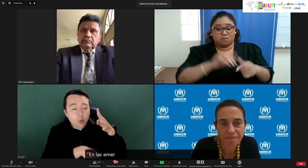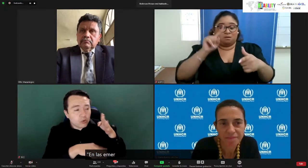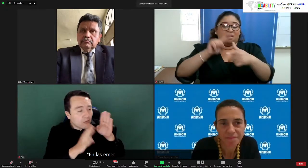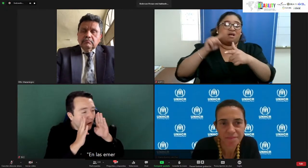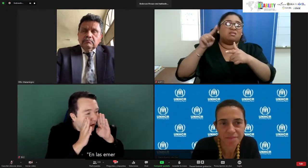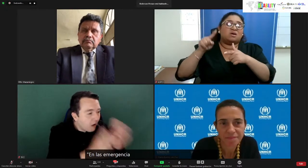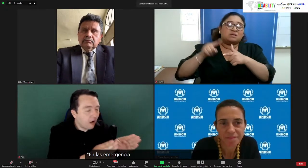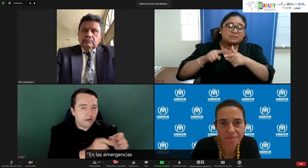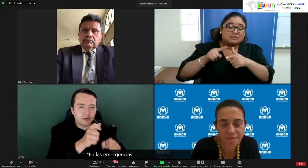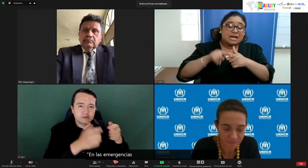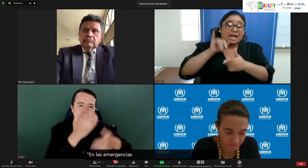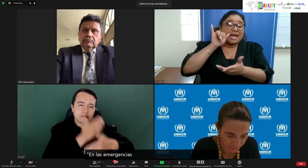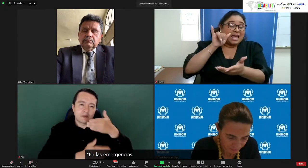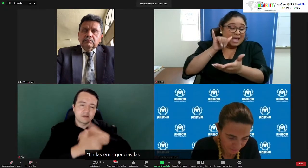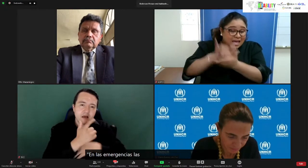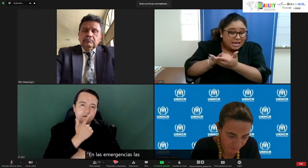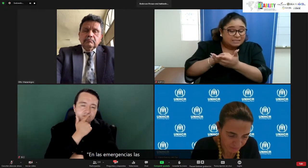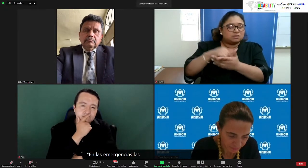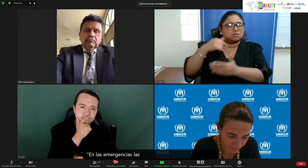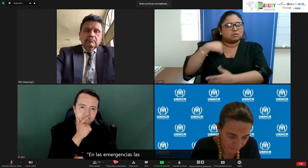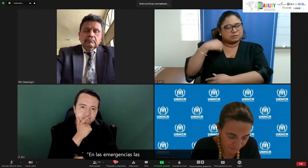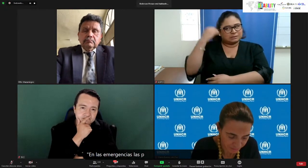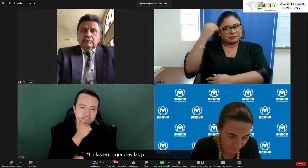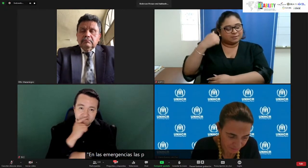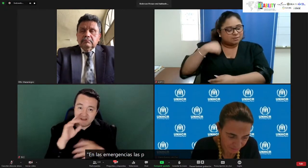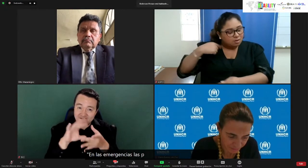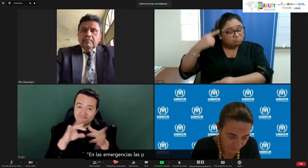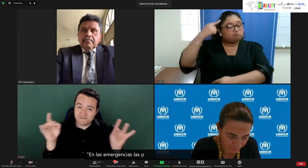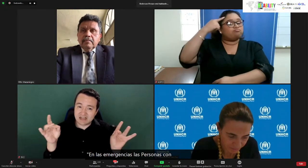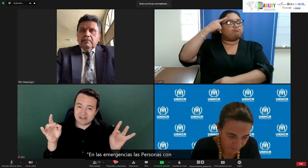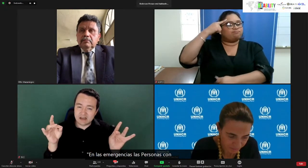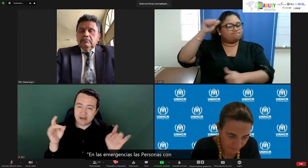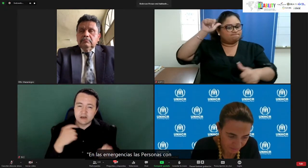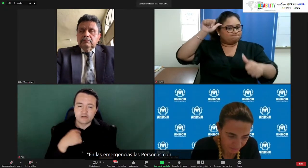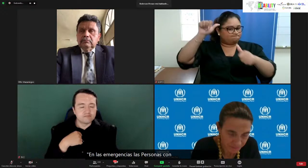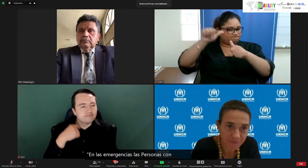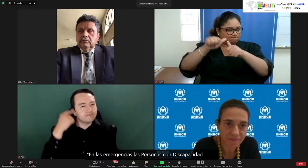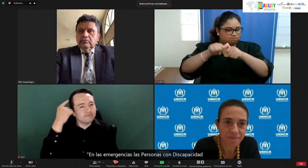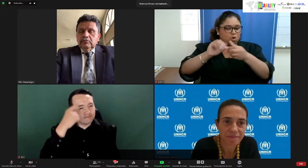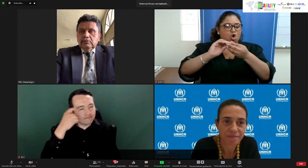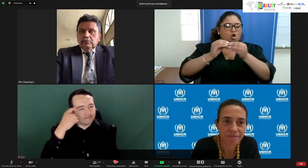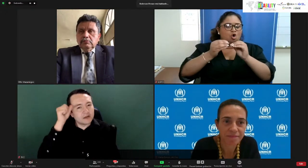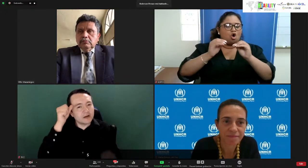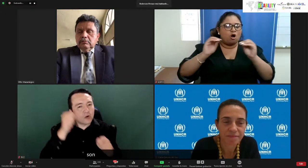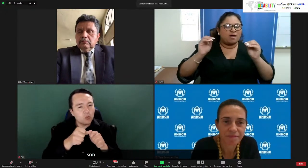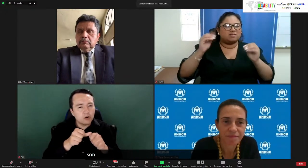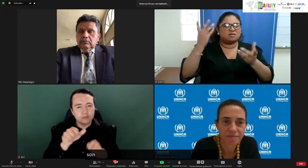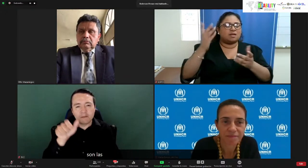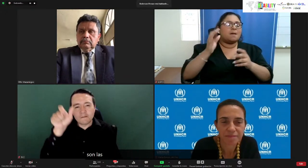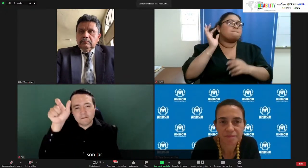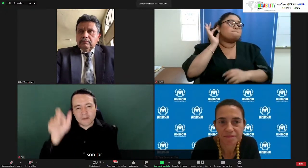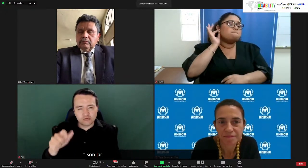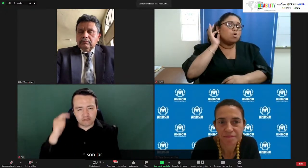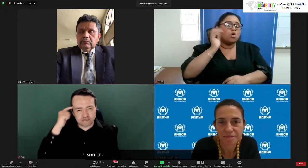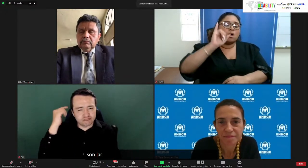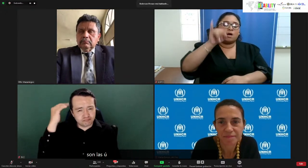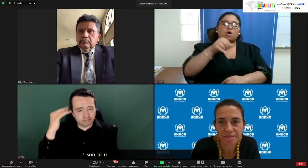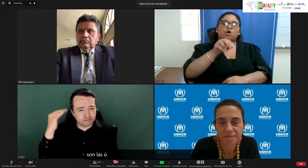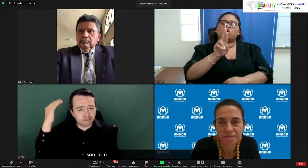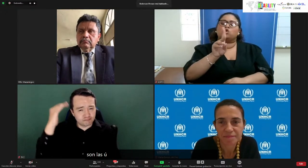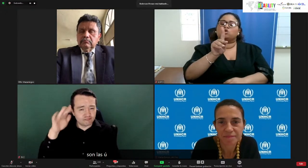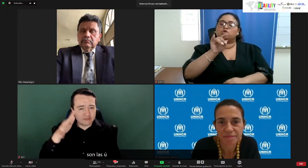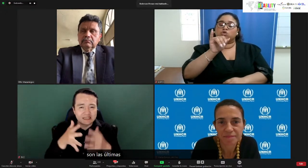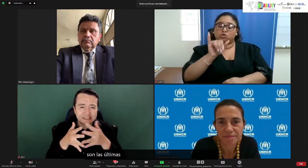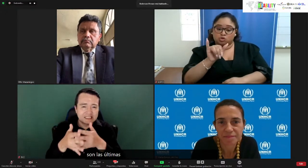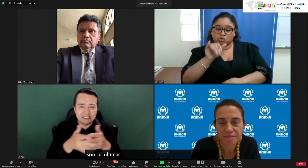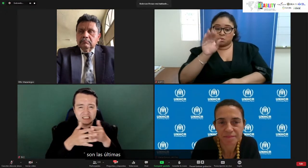be cared for and with this phrase that you're proposing and remember uh do